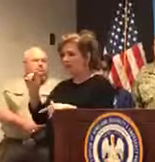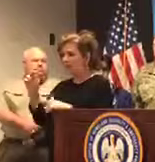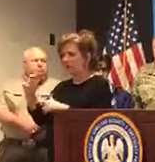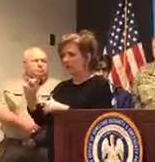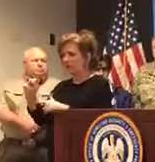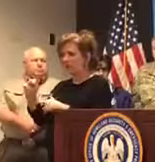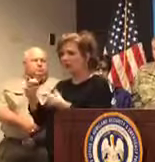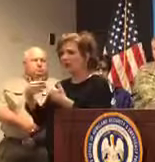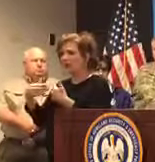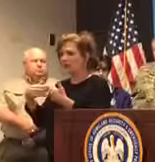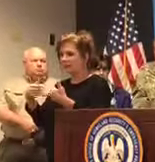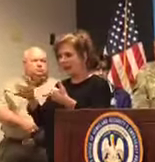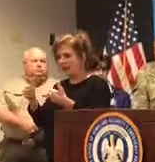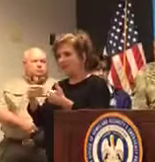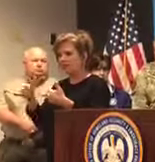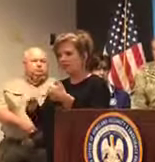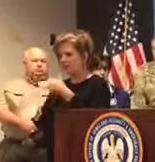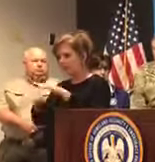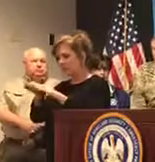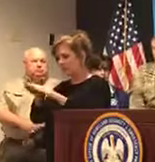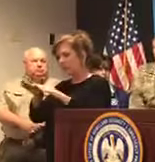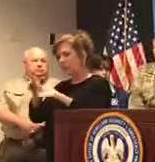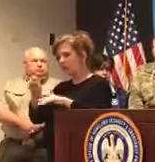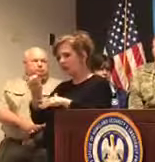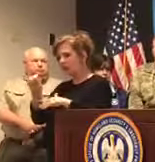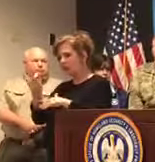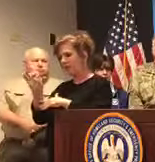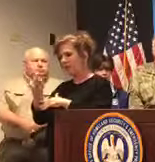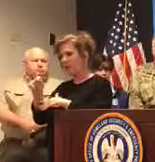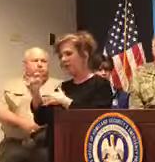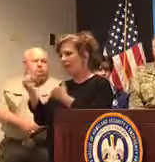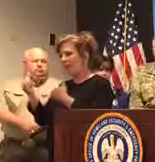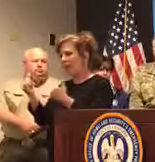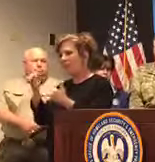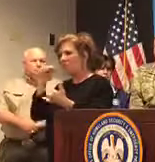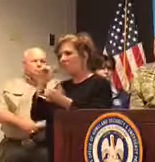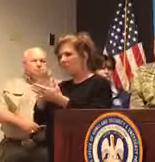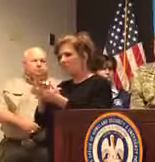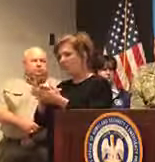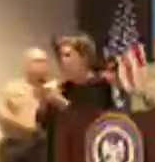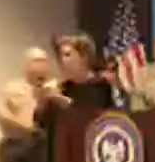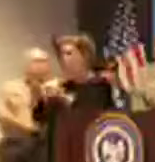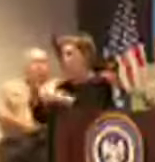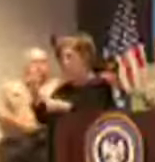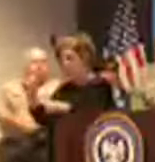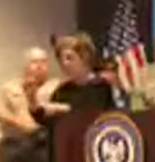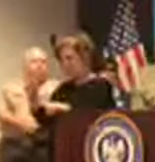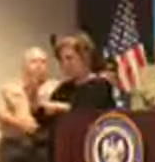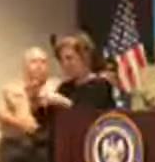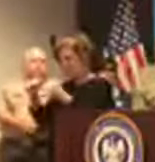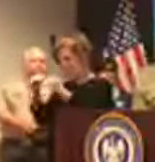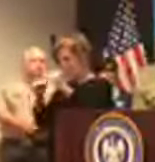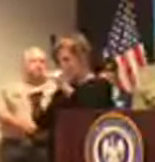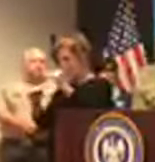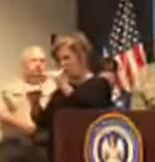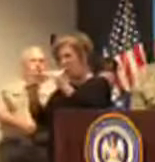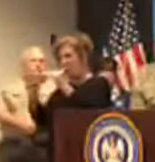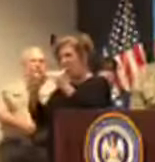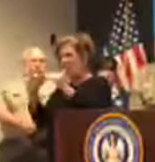to reach 20 feet. That has been revised downward to 19 feet. And while that's a relatively slight